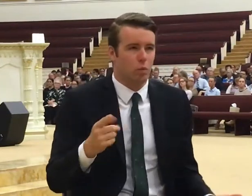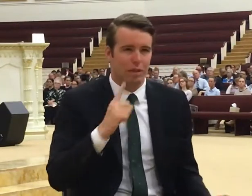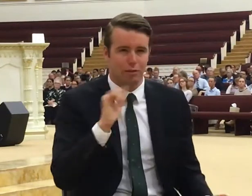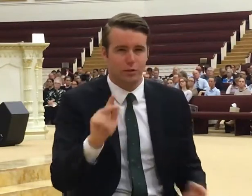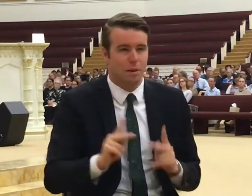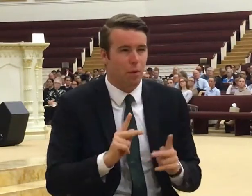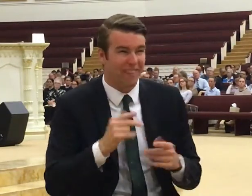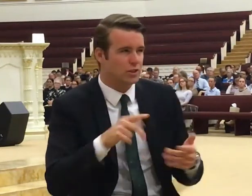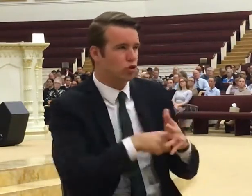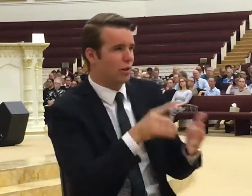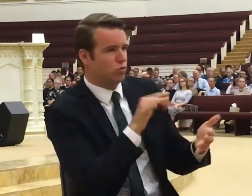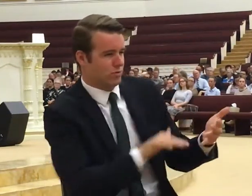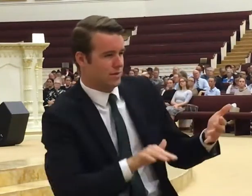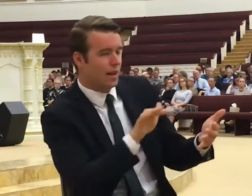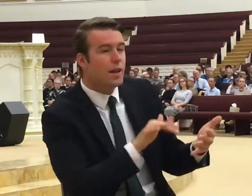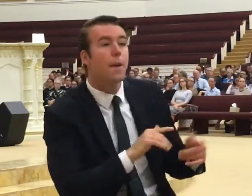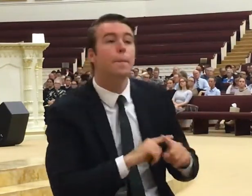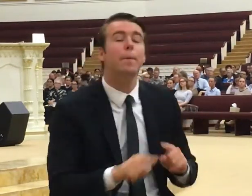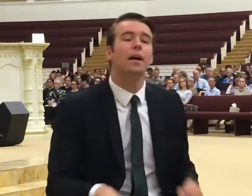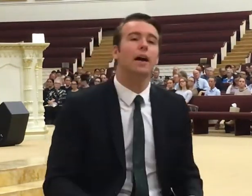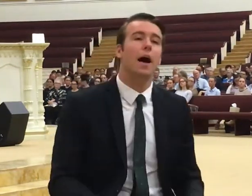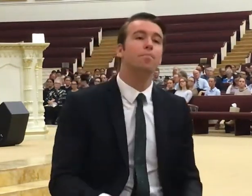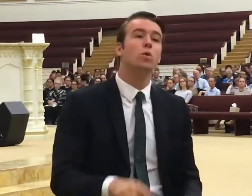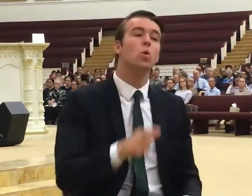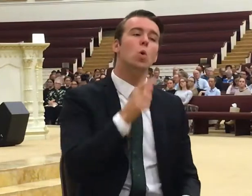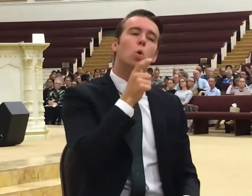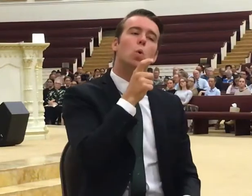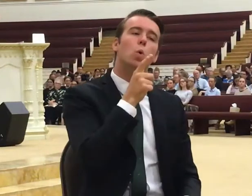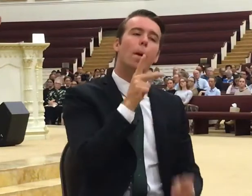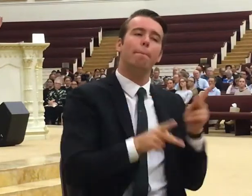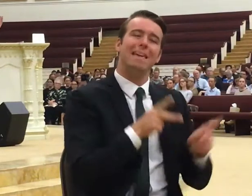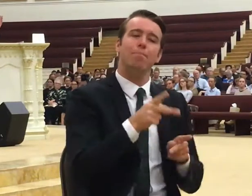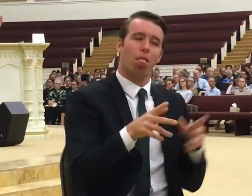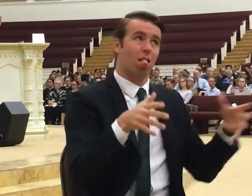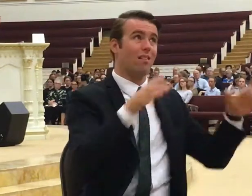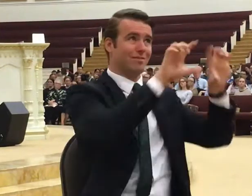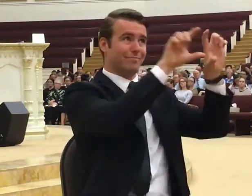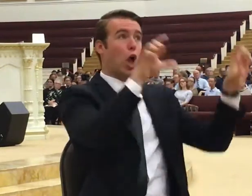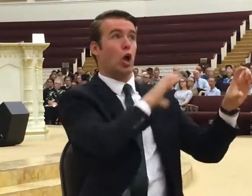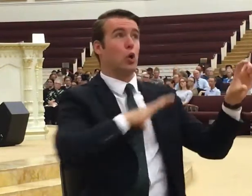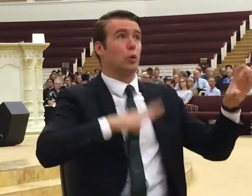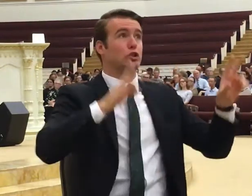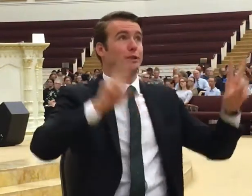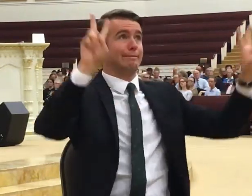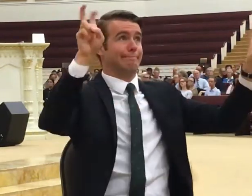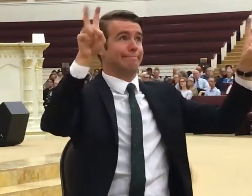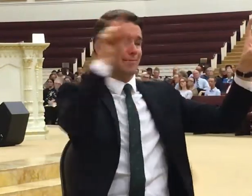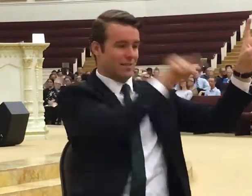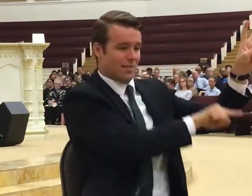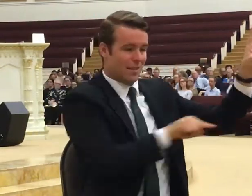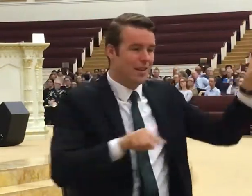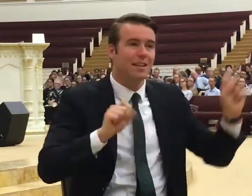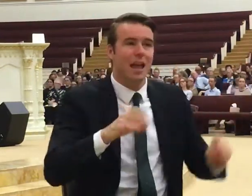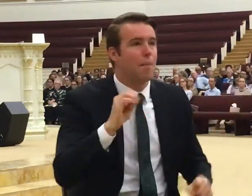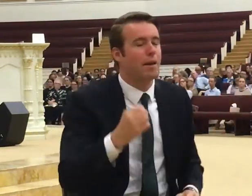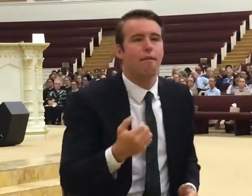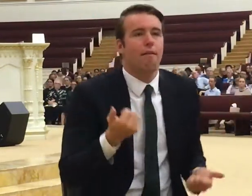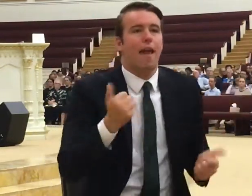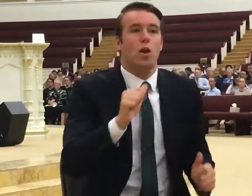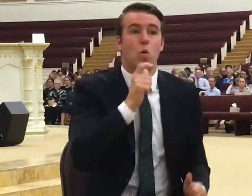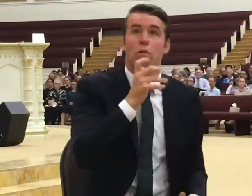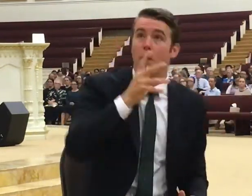so they are either Christian in some parts of the world, or they are Islamic, or they